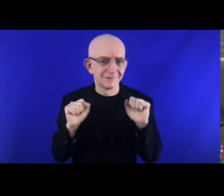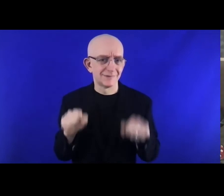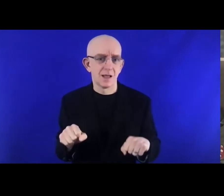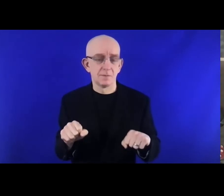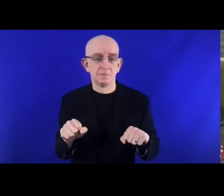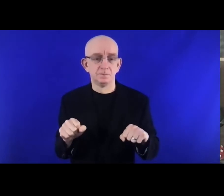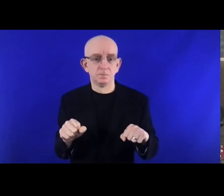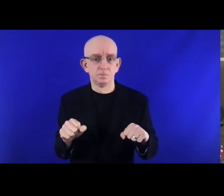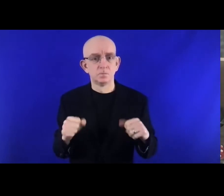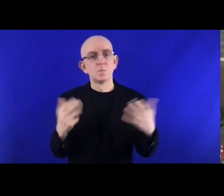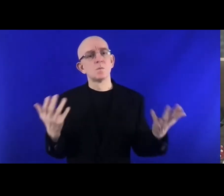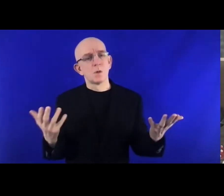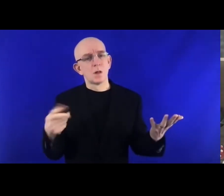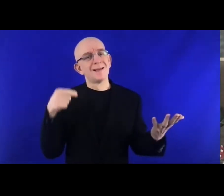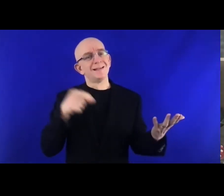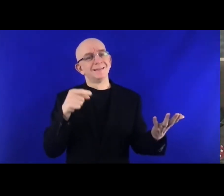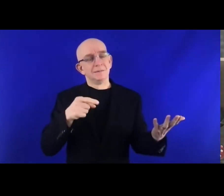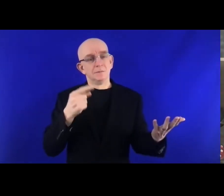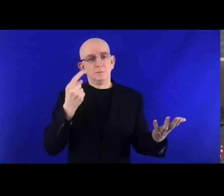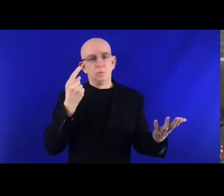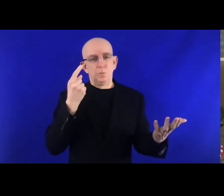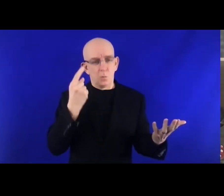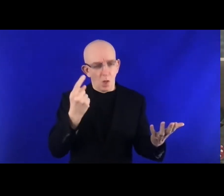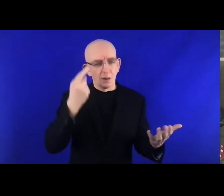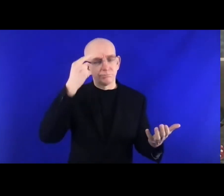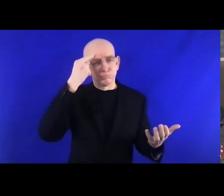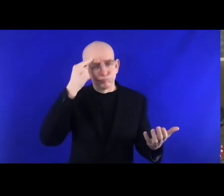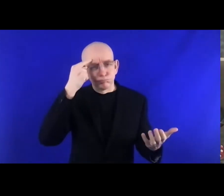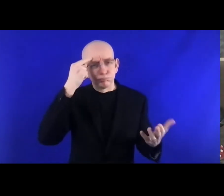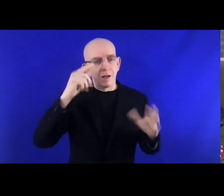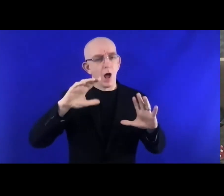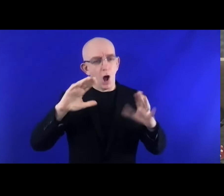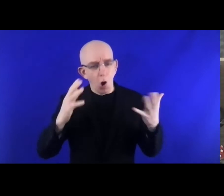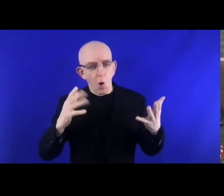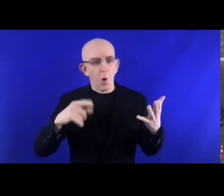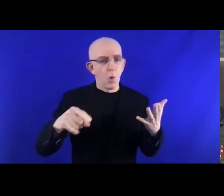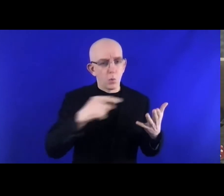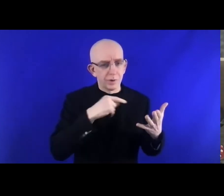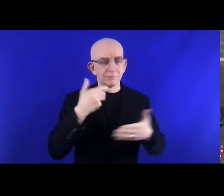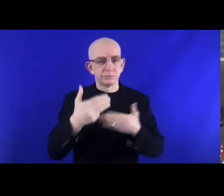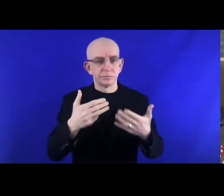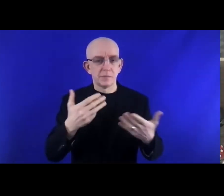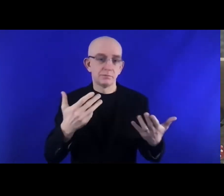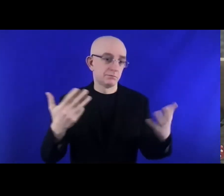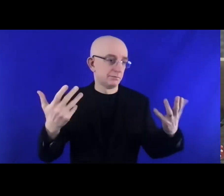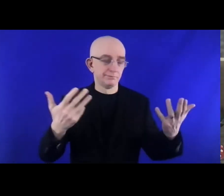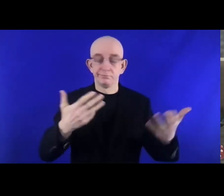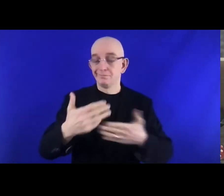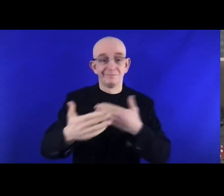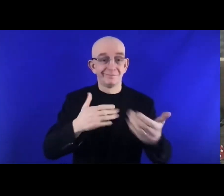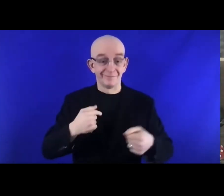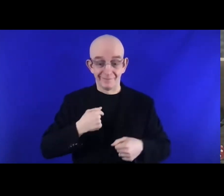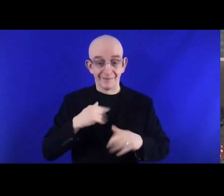Serbia or some other part of the world, it's really that common thing,